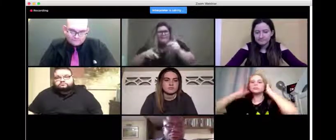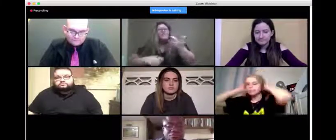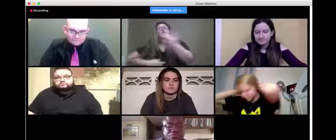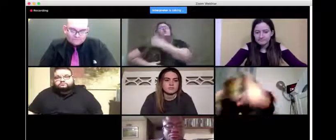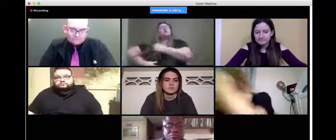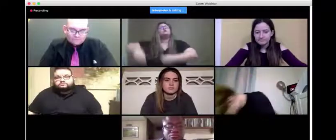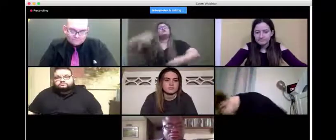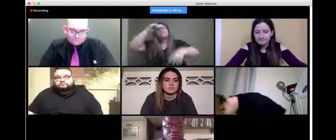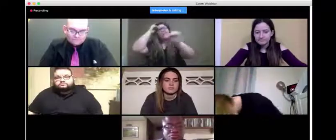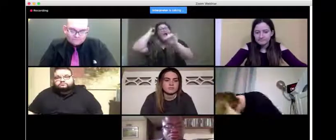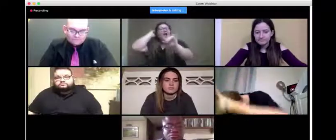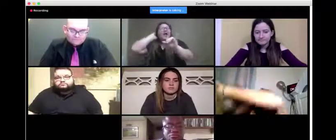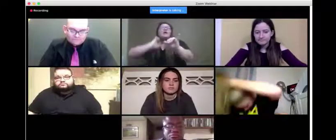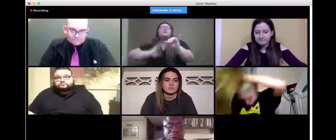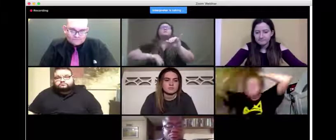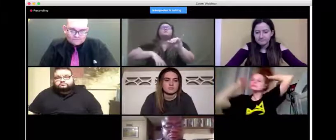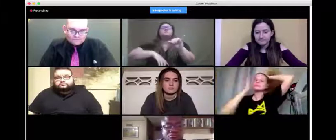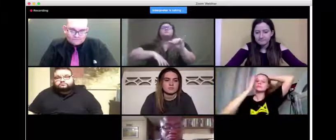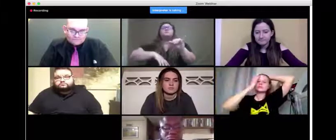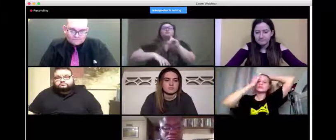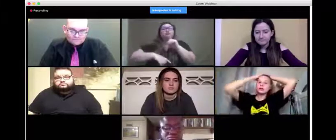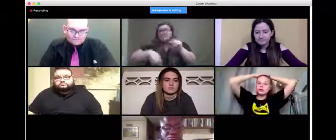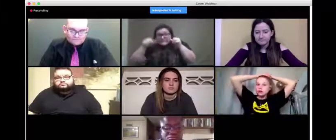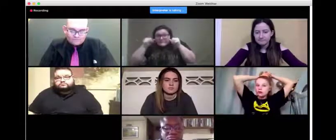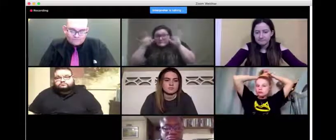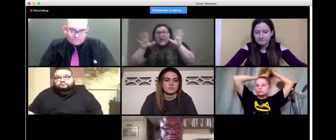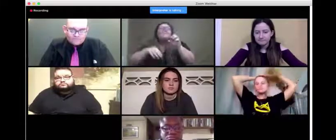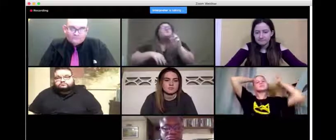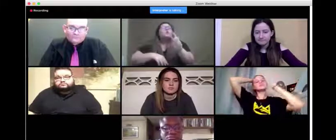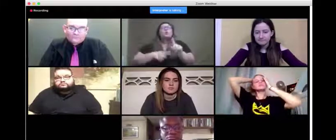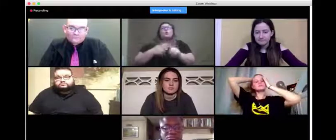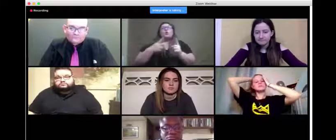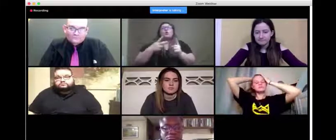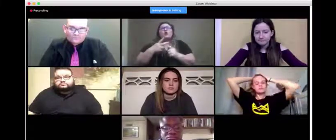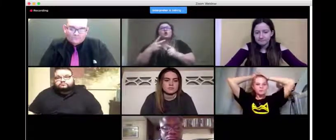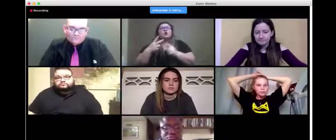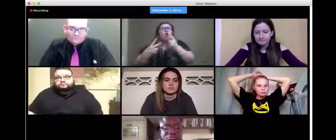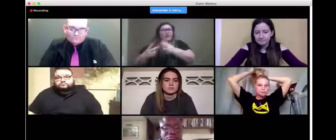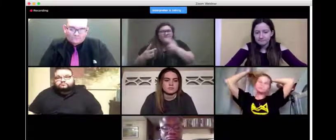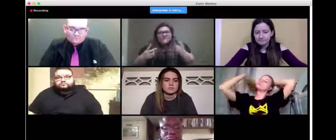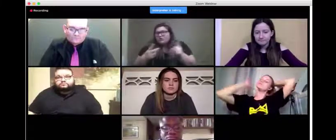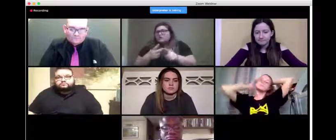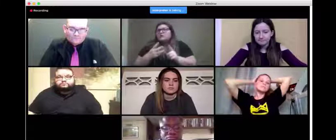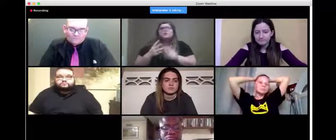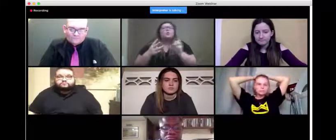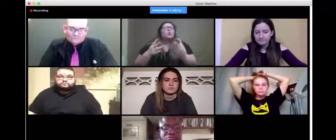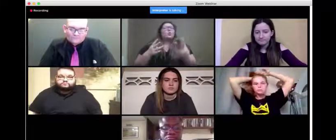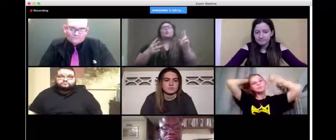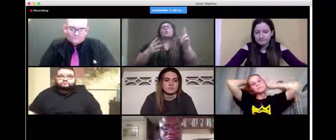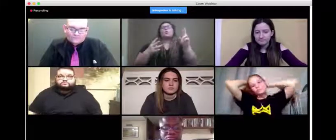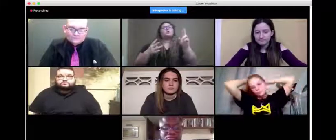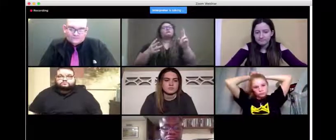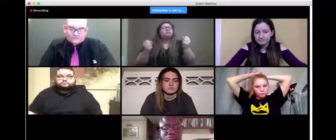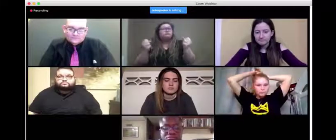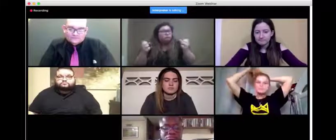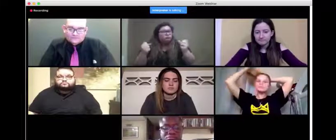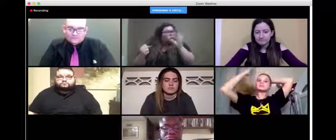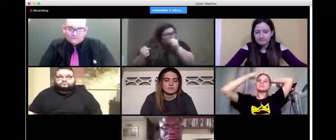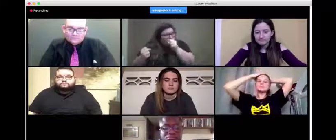couldn't necessarily hear any, whether people who are completely deaf or hard of hearing or signed or spoke. I had a roommate who did not move their